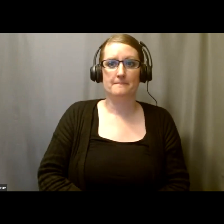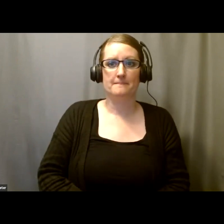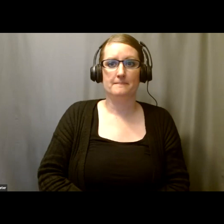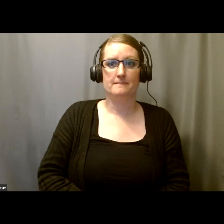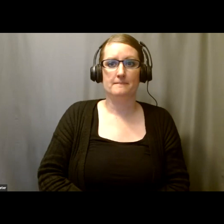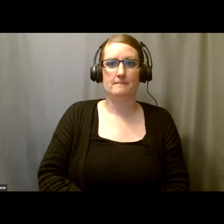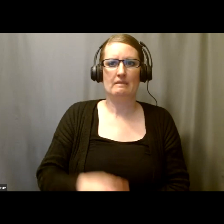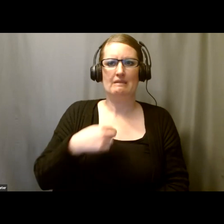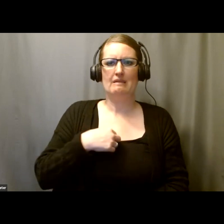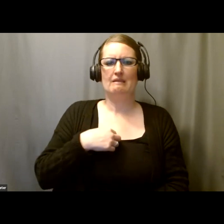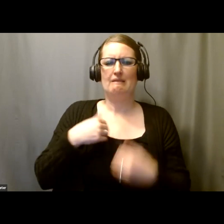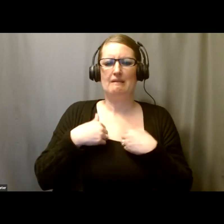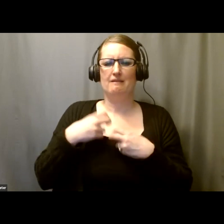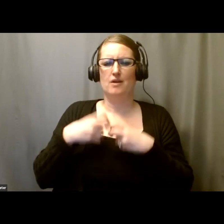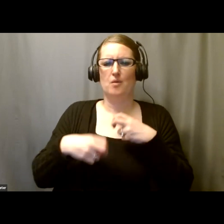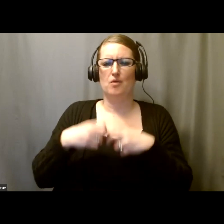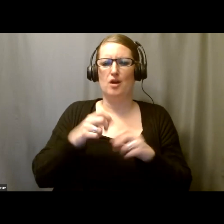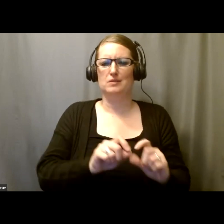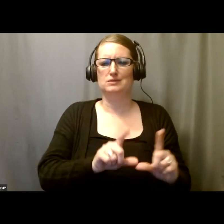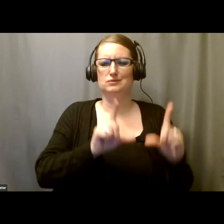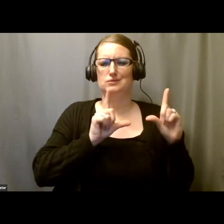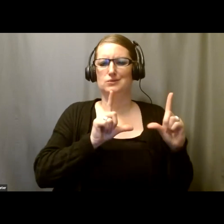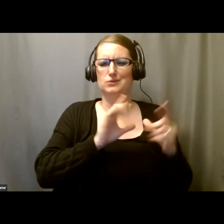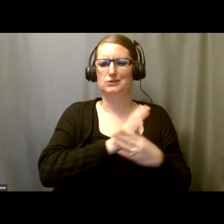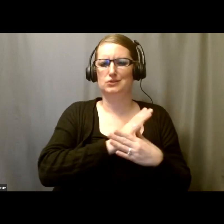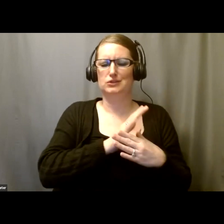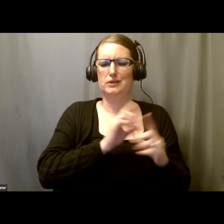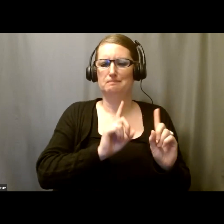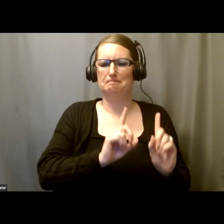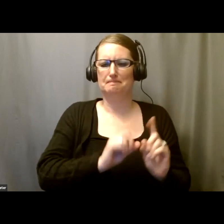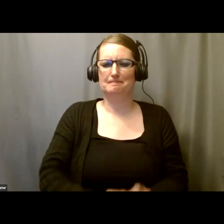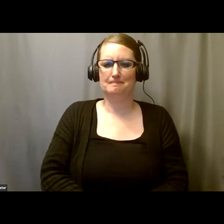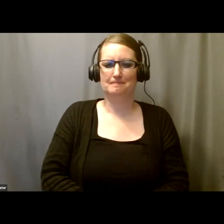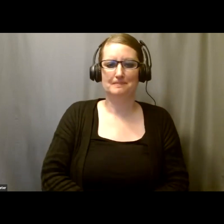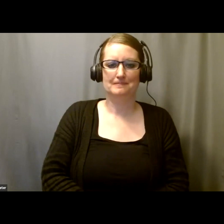I am having a problem screen sharing. Wait a second.